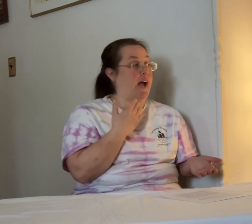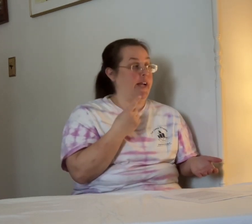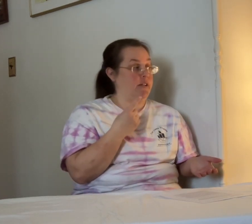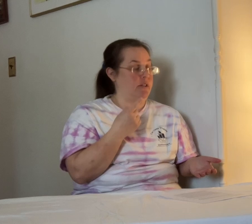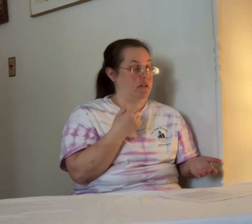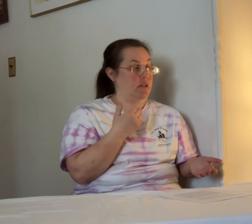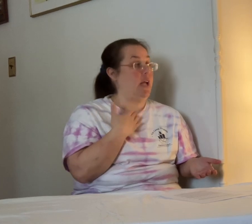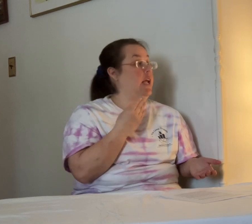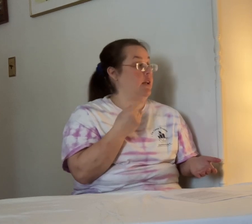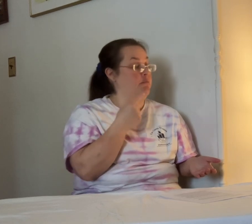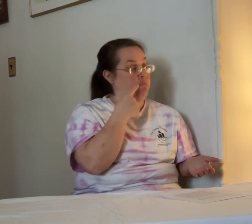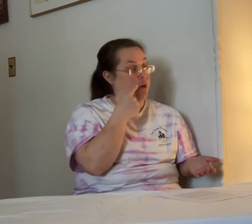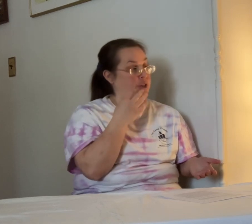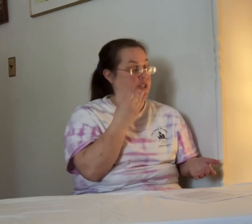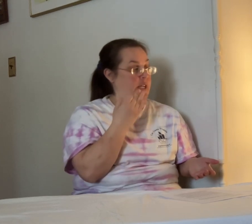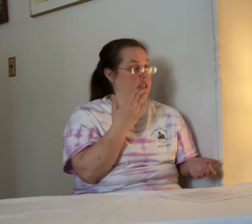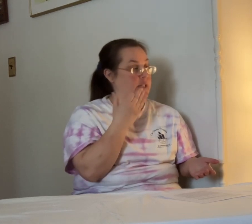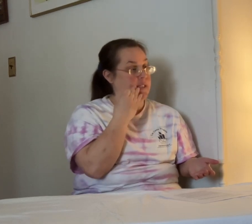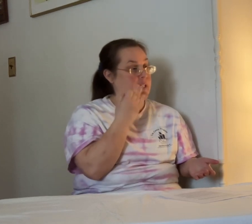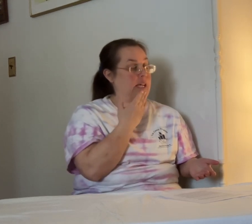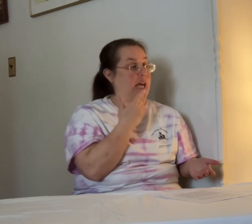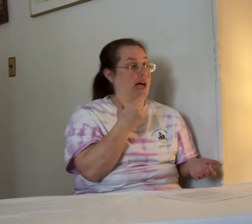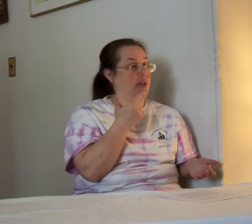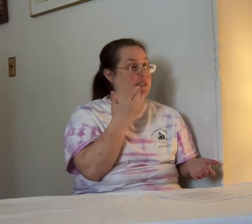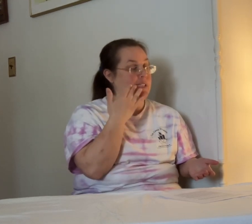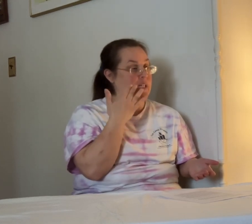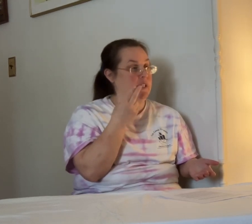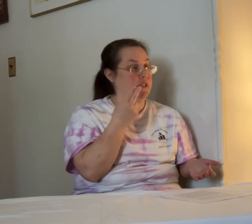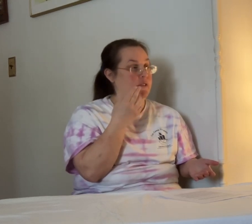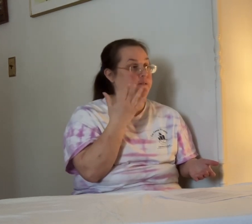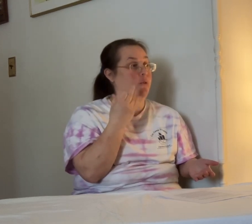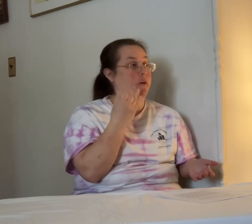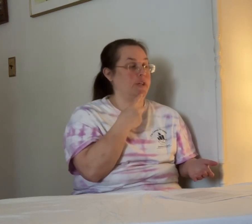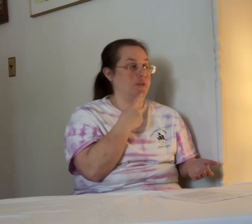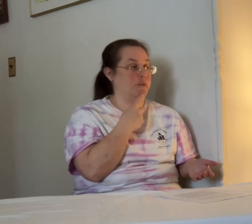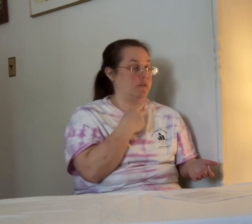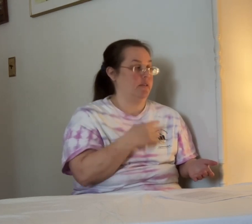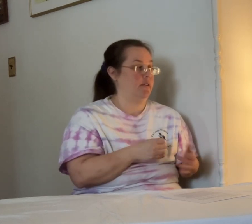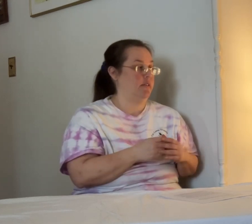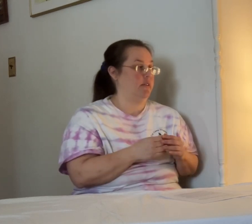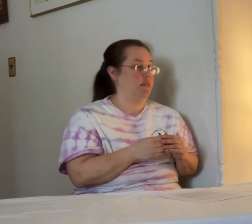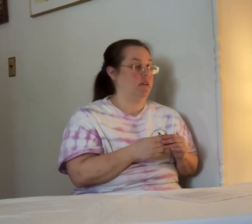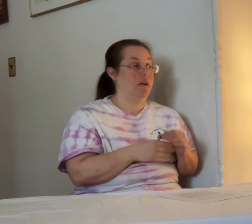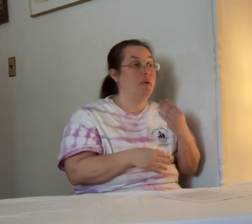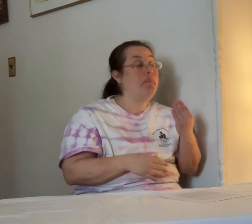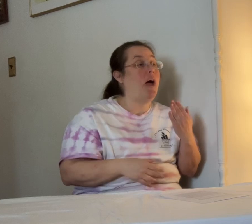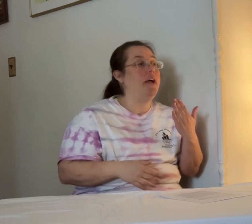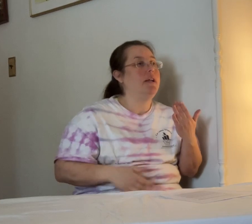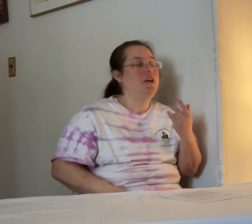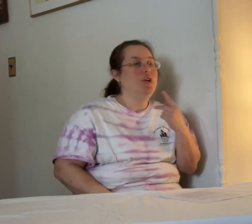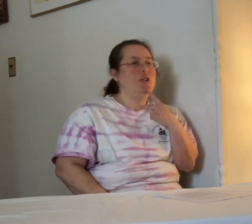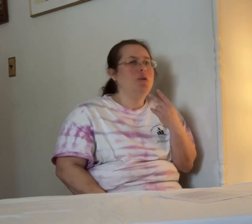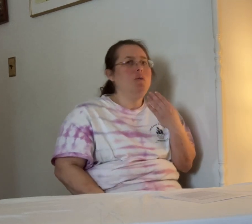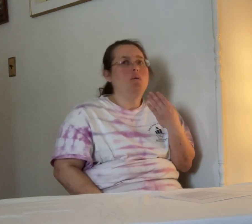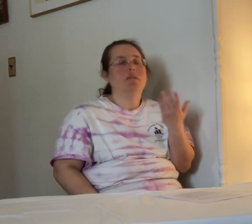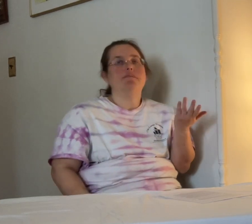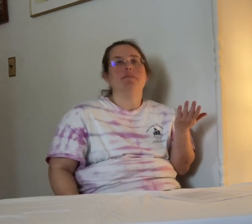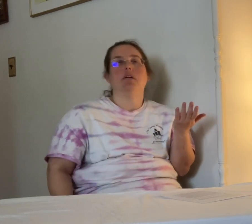find in-person CLTs for you. But